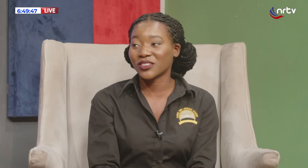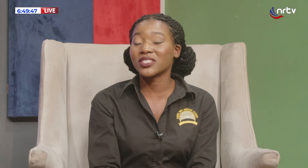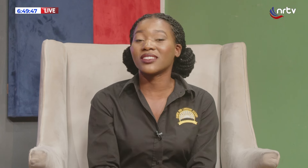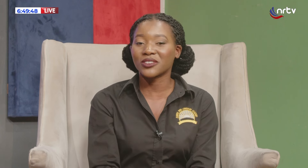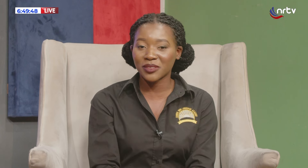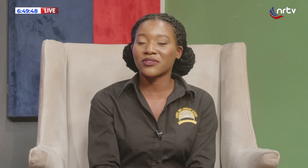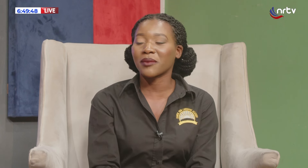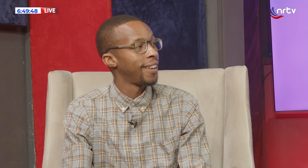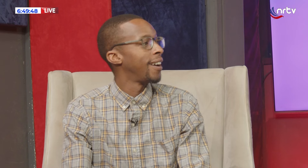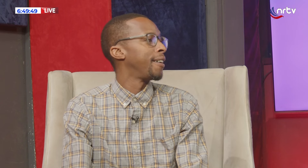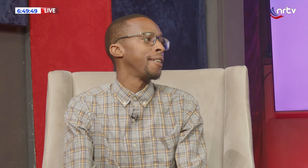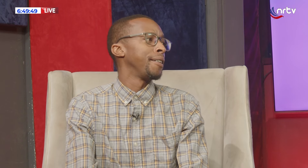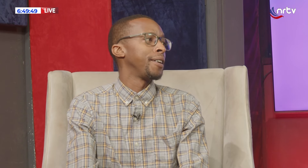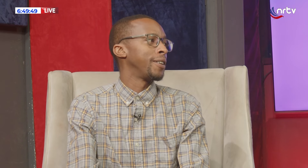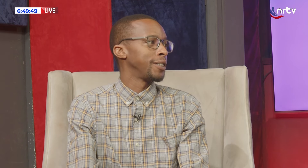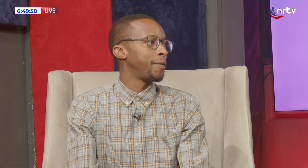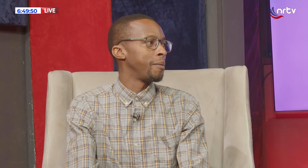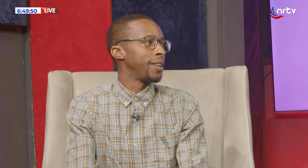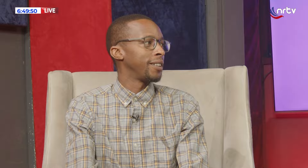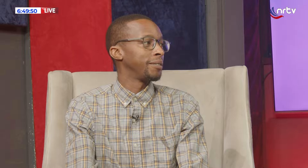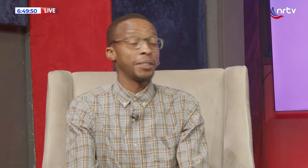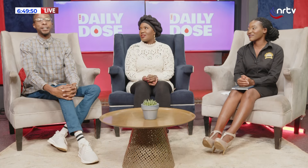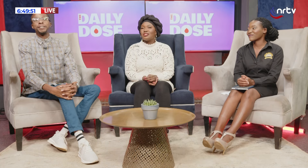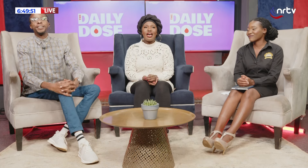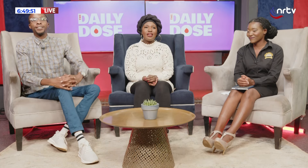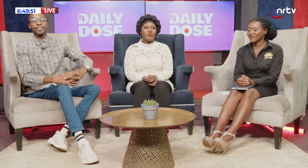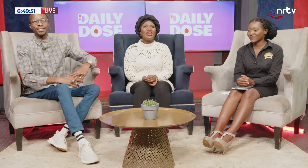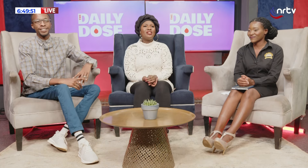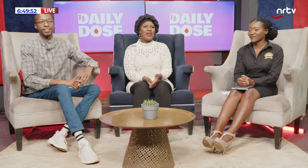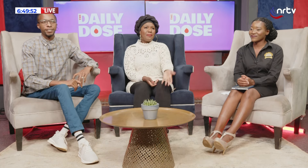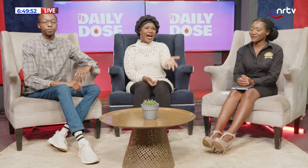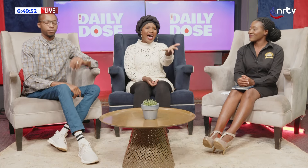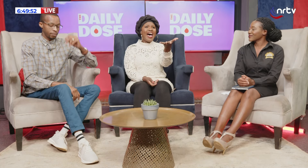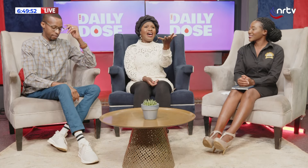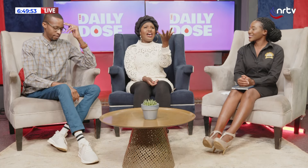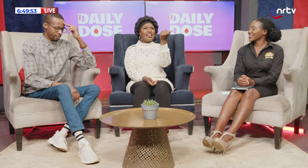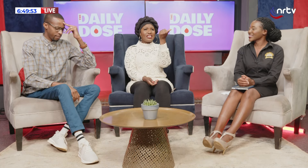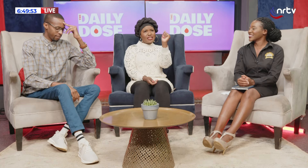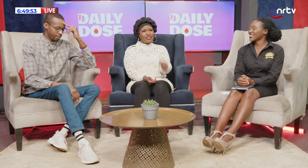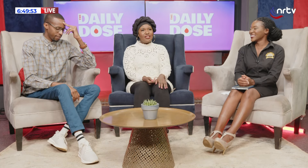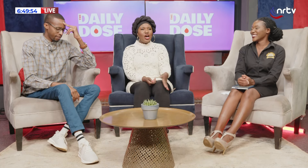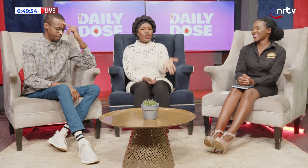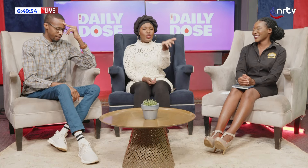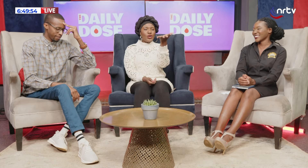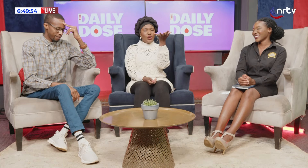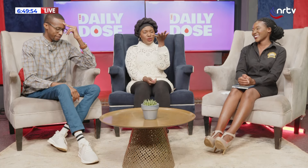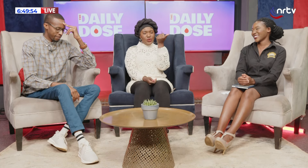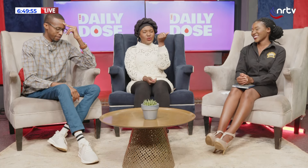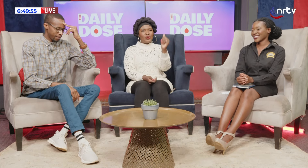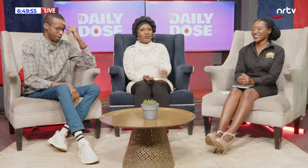aren't you? The redeemed family, Zimbabwe. Runs in the family. Mm. Okay. Because I will be back. Ooh, ooh. Oh, that's